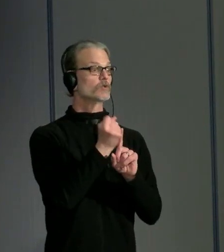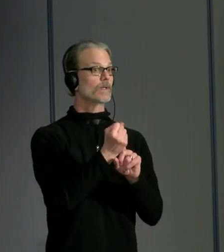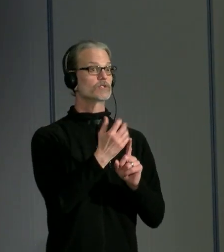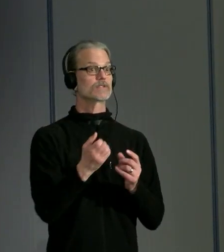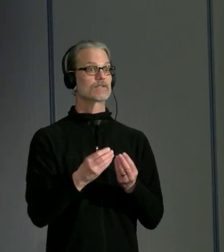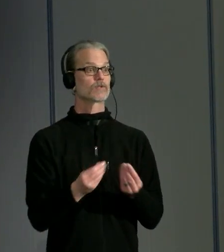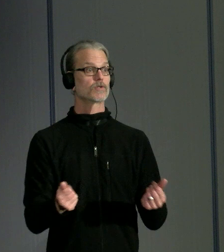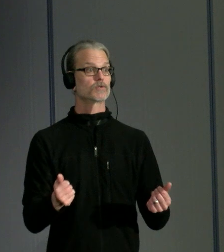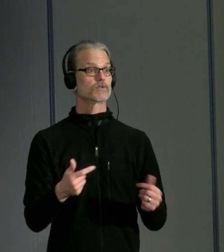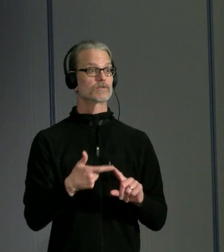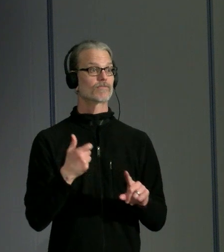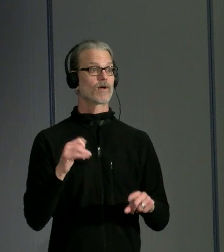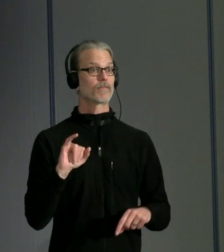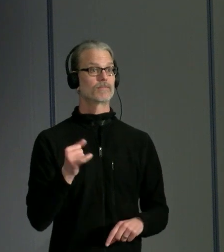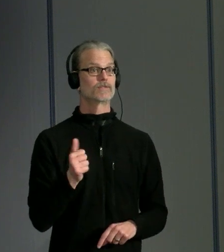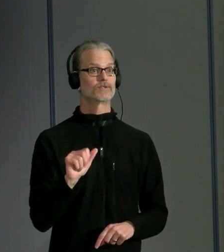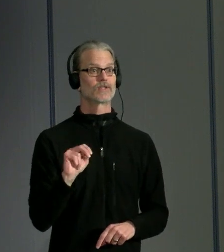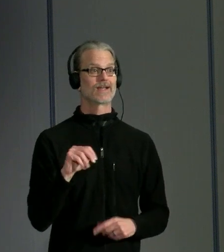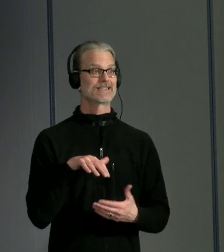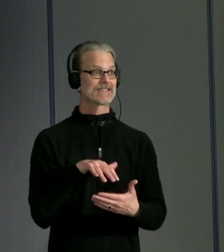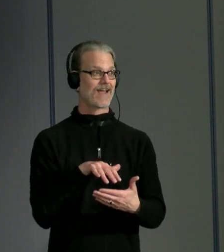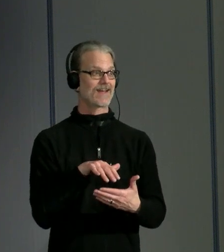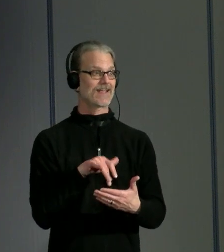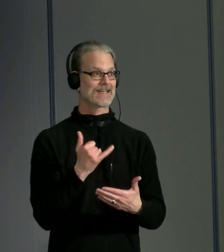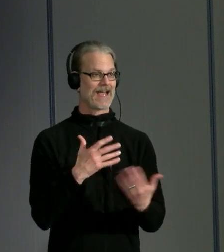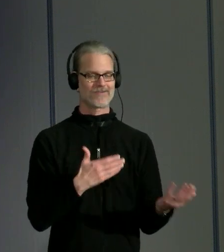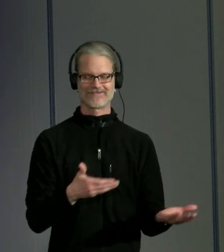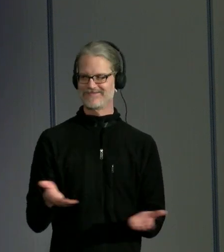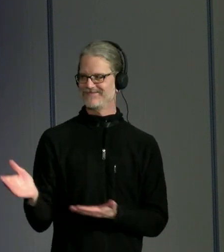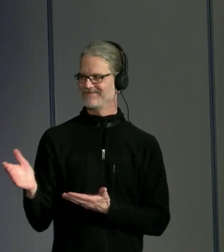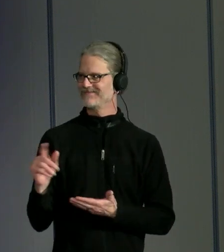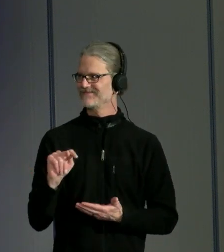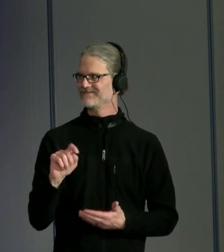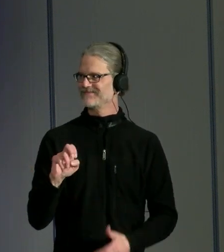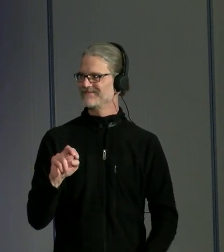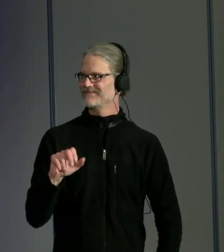Jan study, and I'm going to hand it over to Teresa.